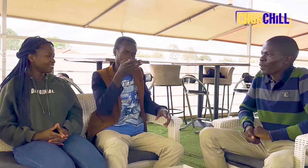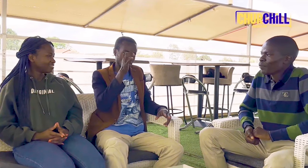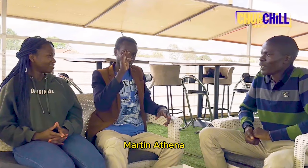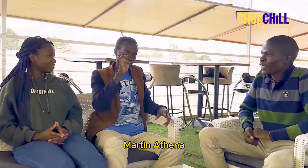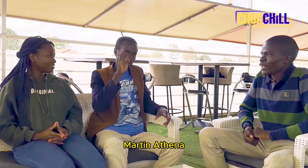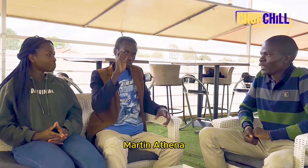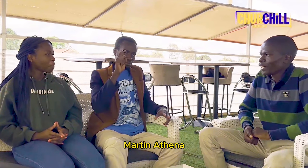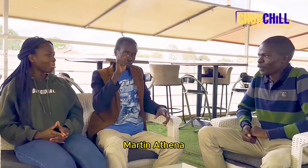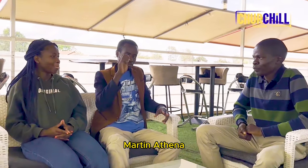Martin Etena.